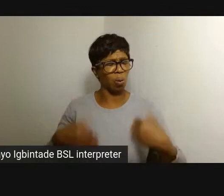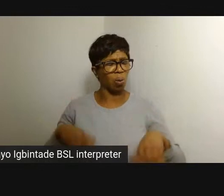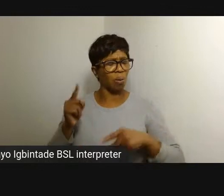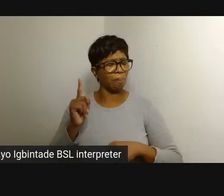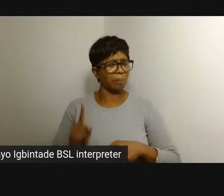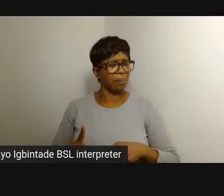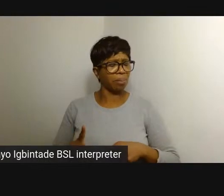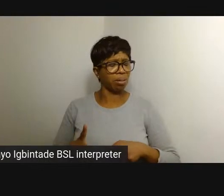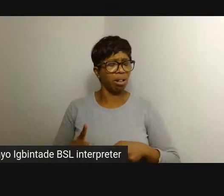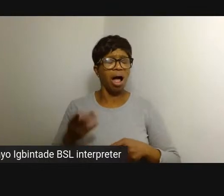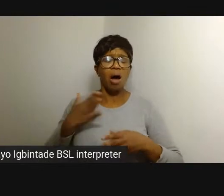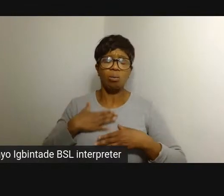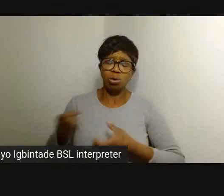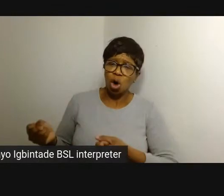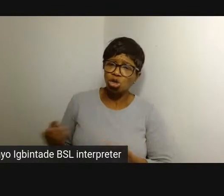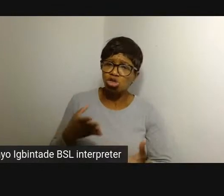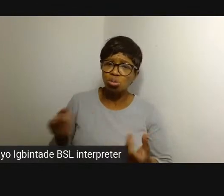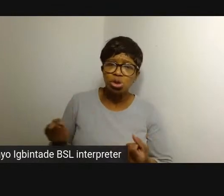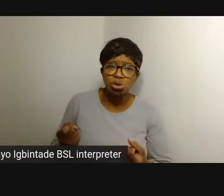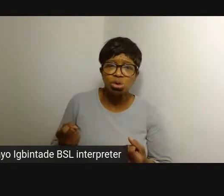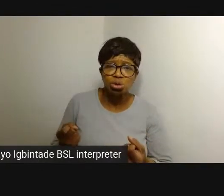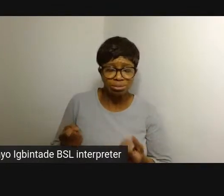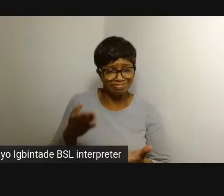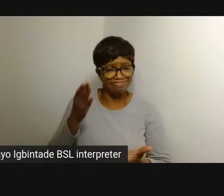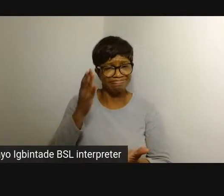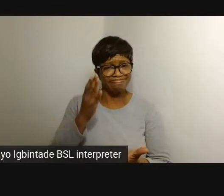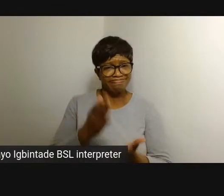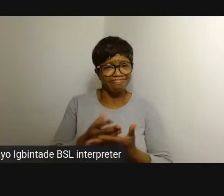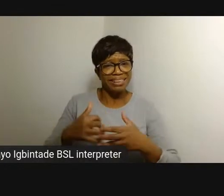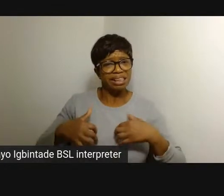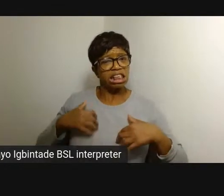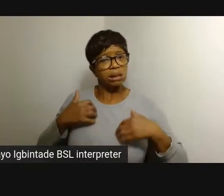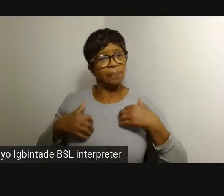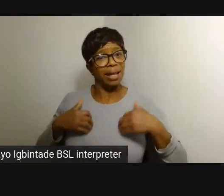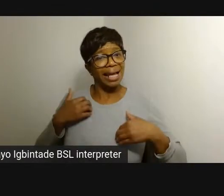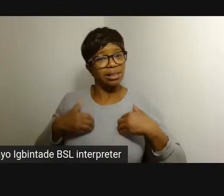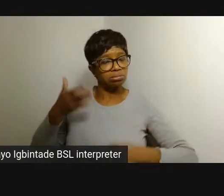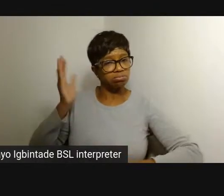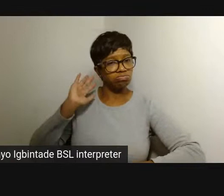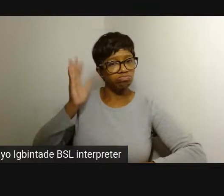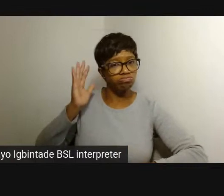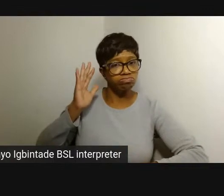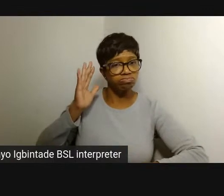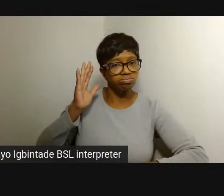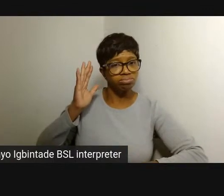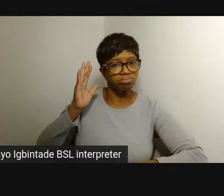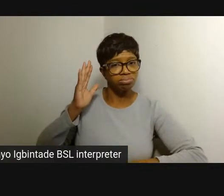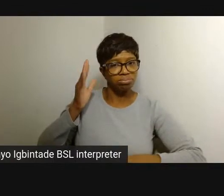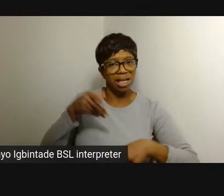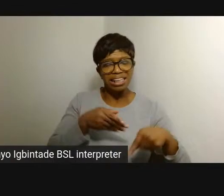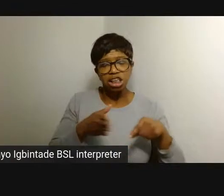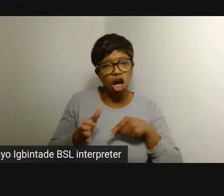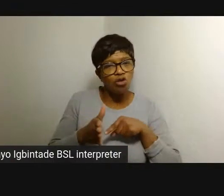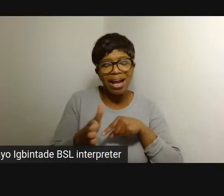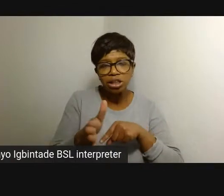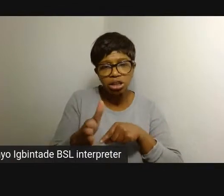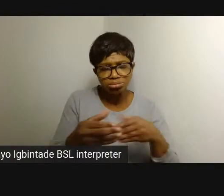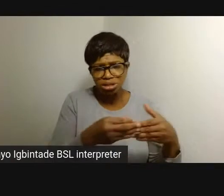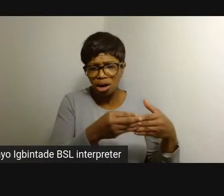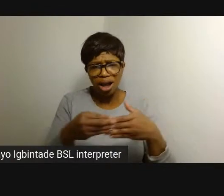and to contribute to what promises to be a stimulating lecture and direction and guide for